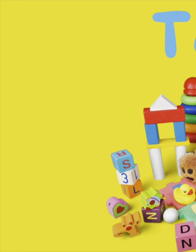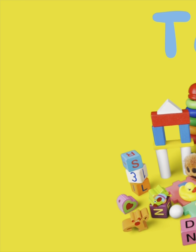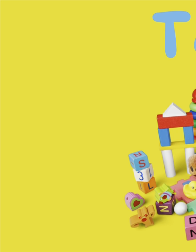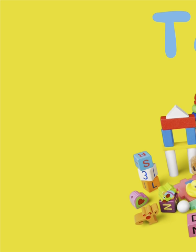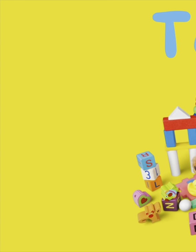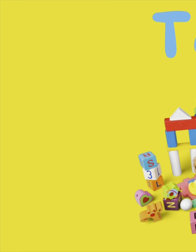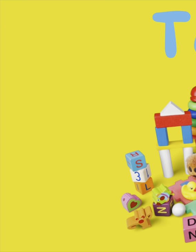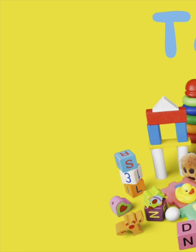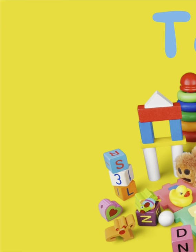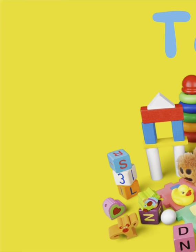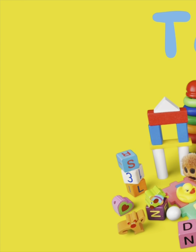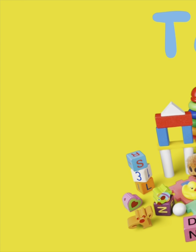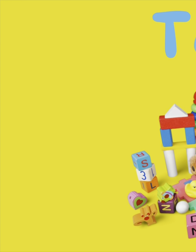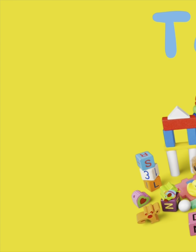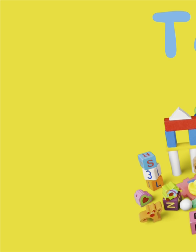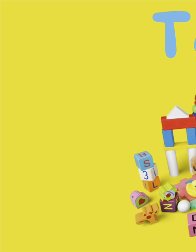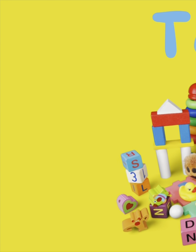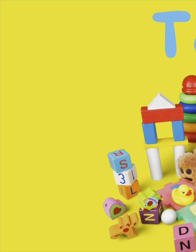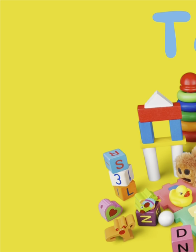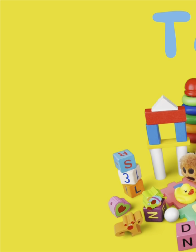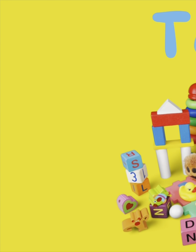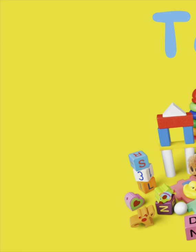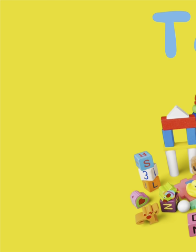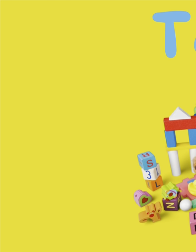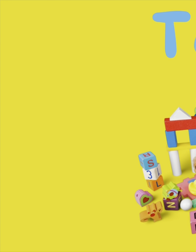Toys. Toys.